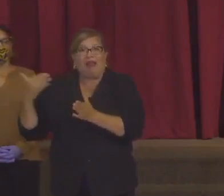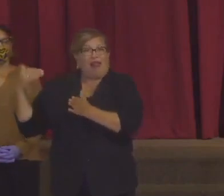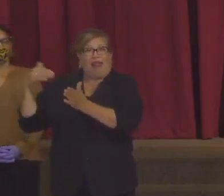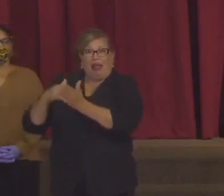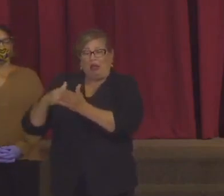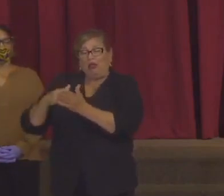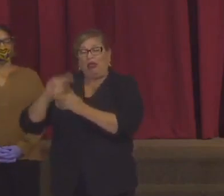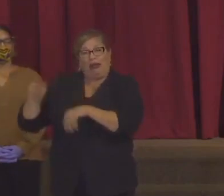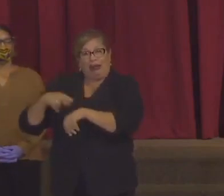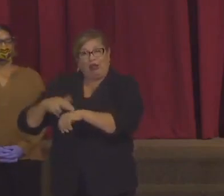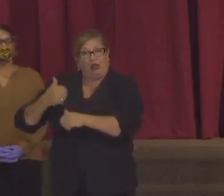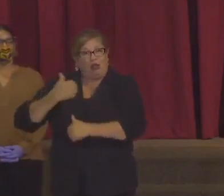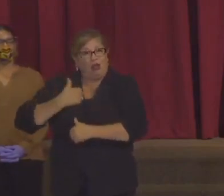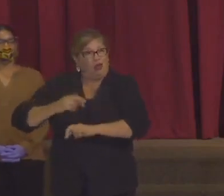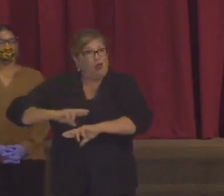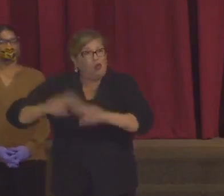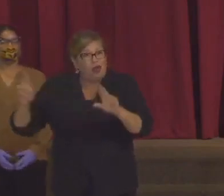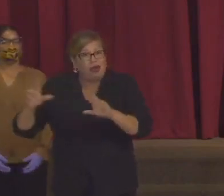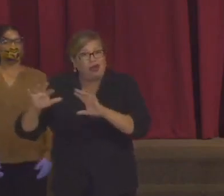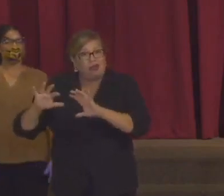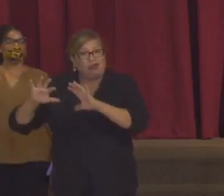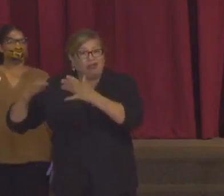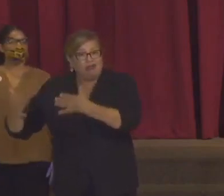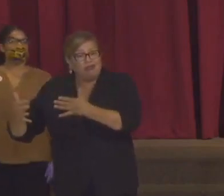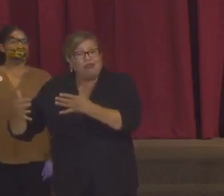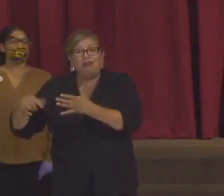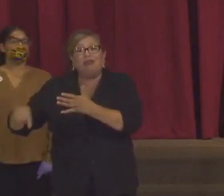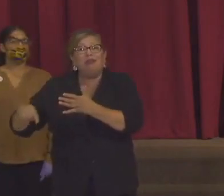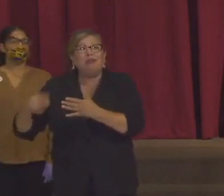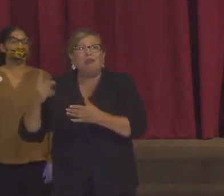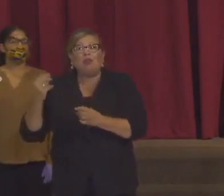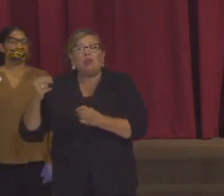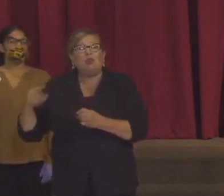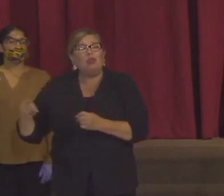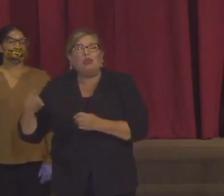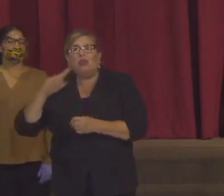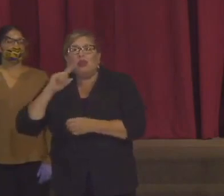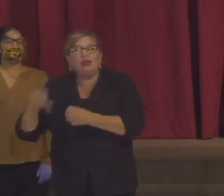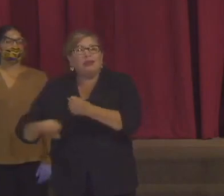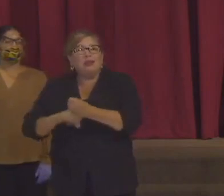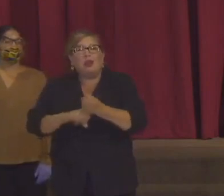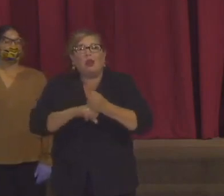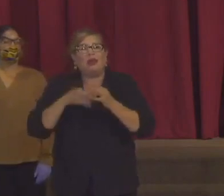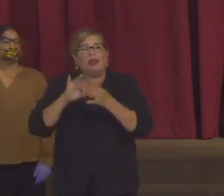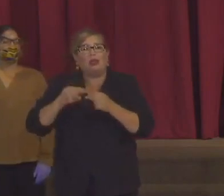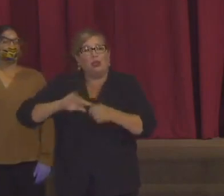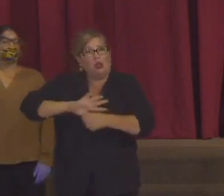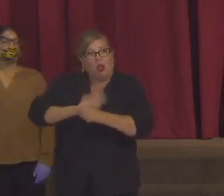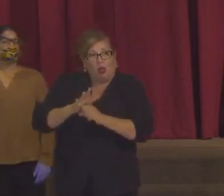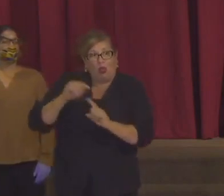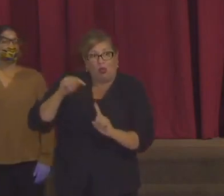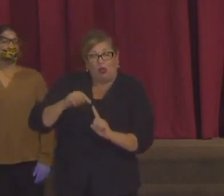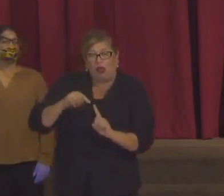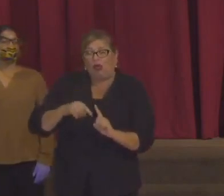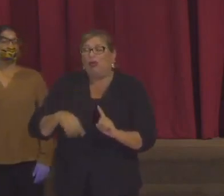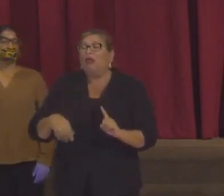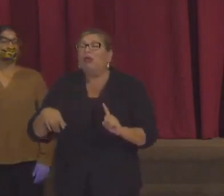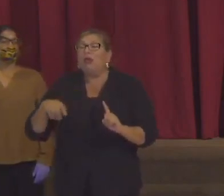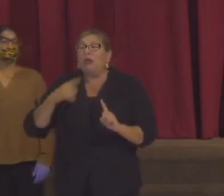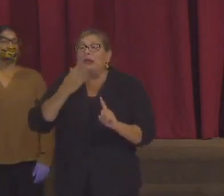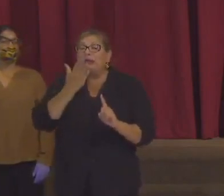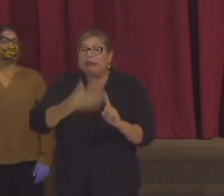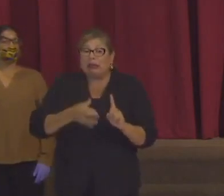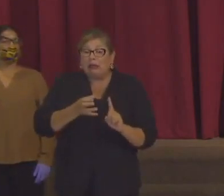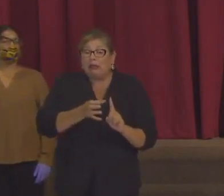are looking, we have many National Guardsmen and women working on COVID response. We are looking at a subset of those on COVID response to